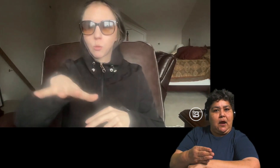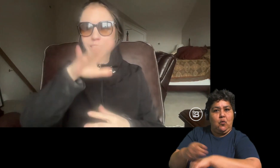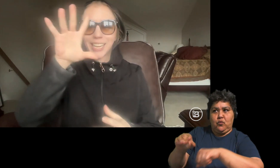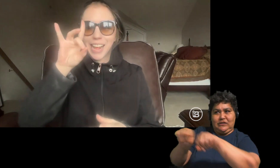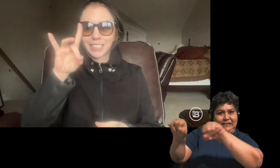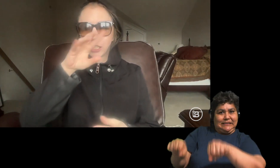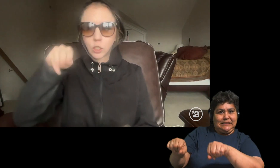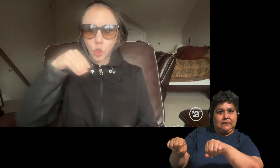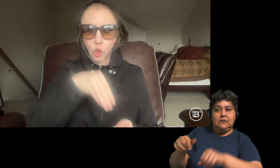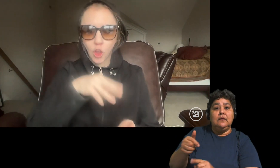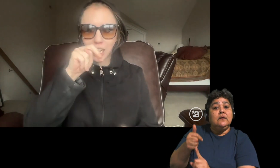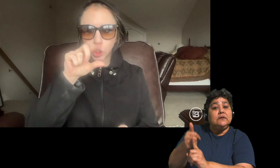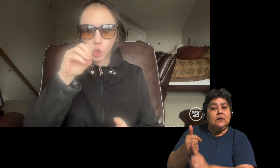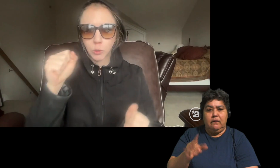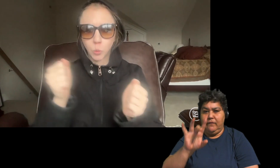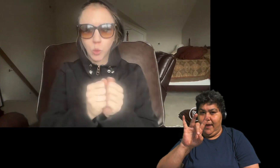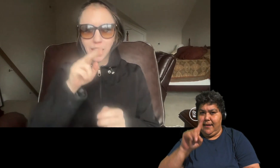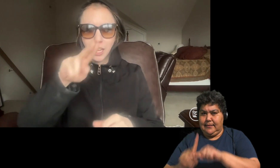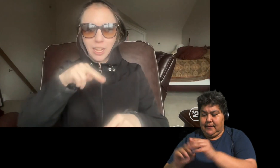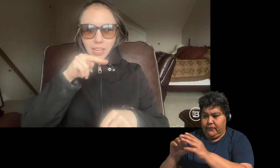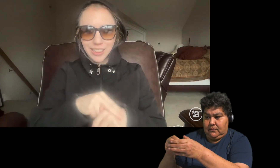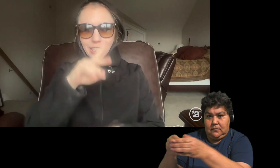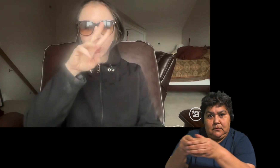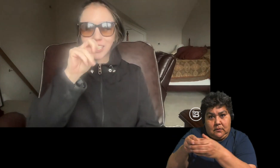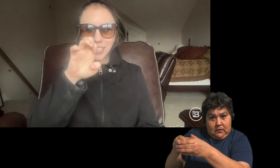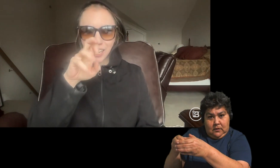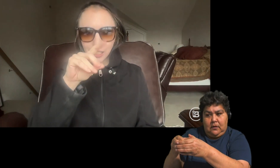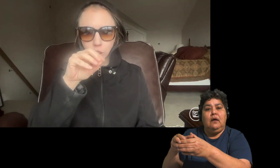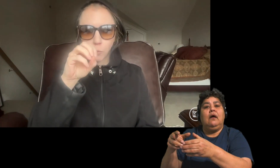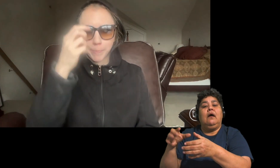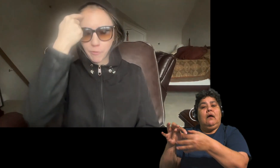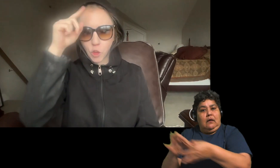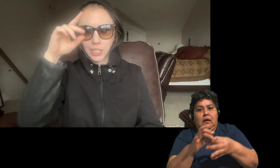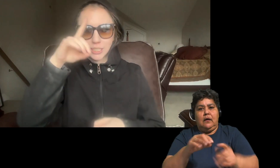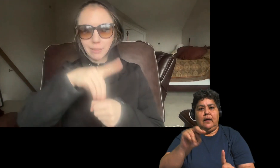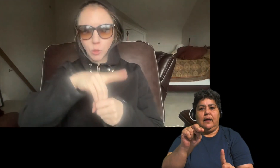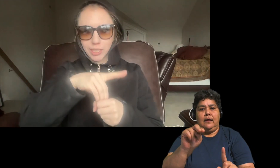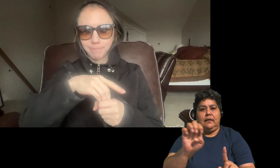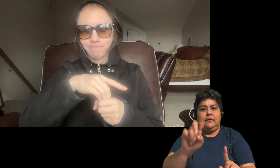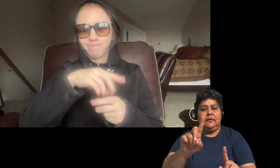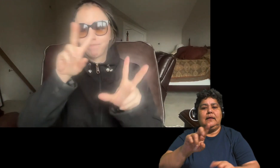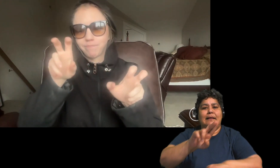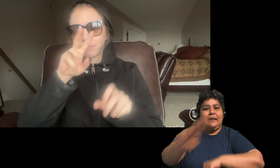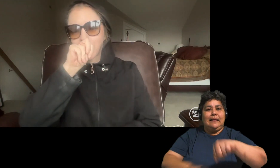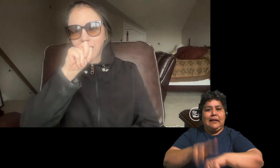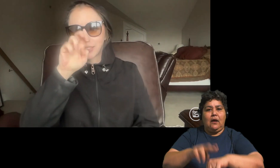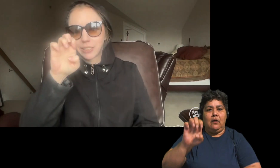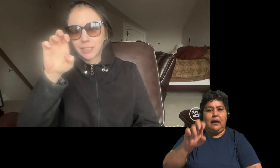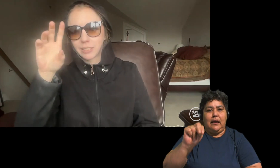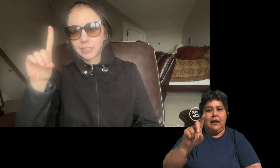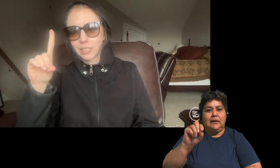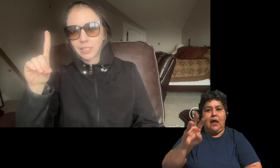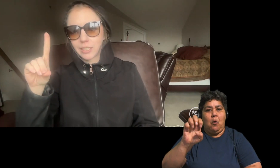it's really a soft power structure that was built around these 8 core NGOs with the NED, that's the